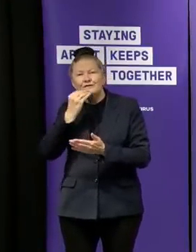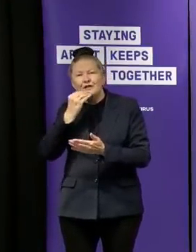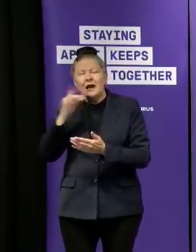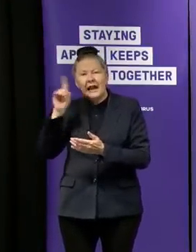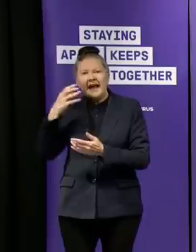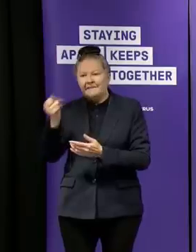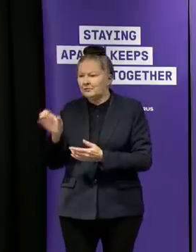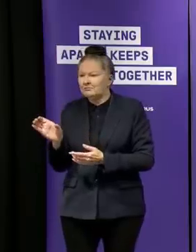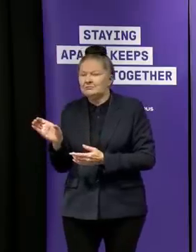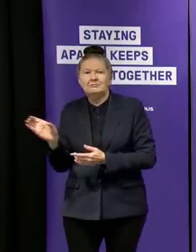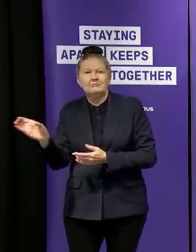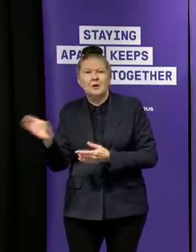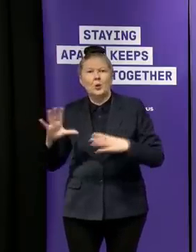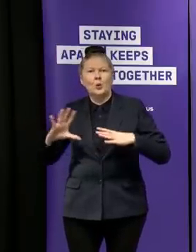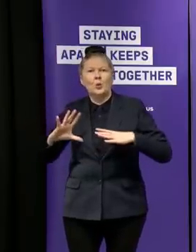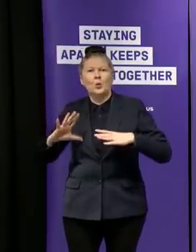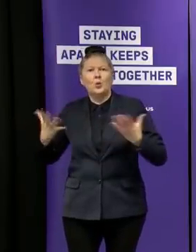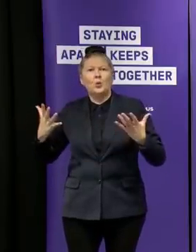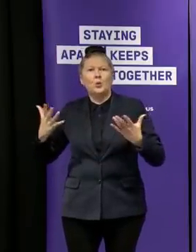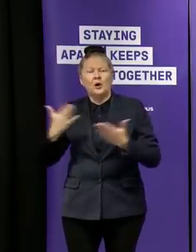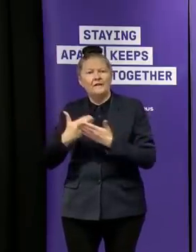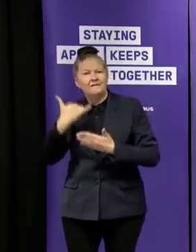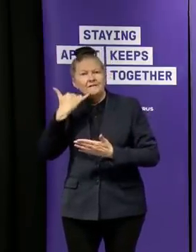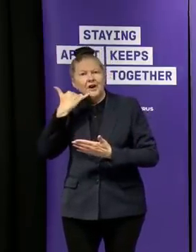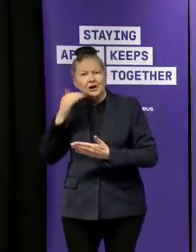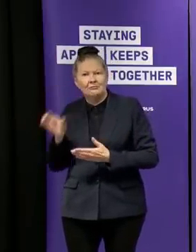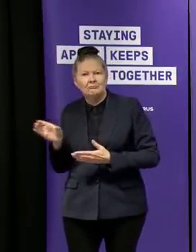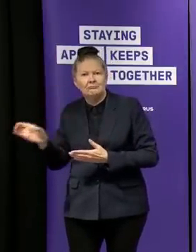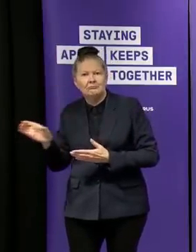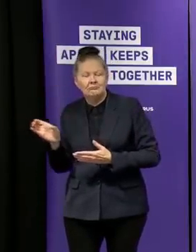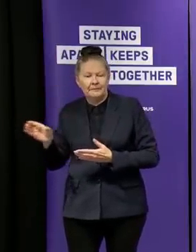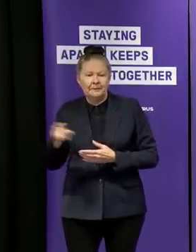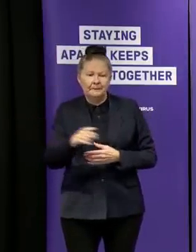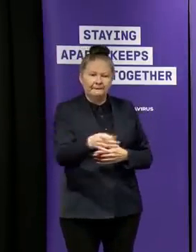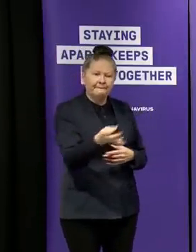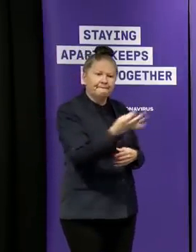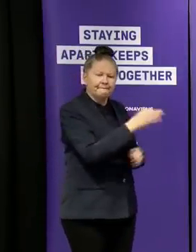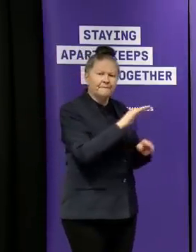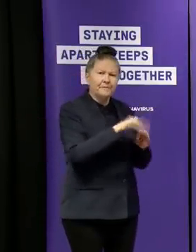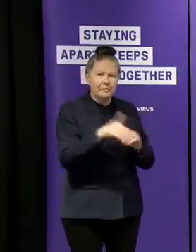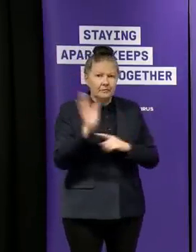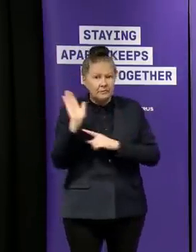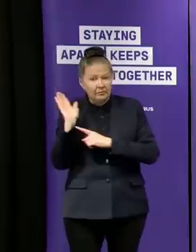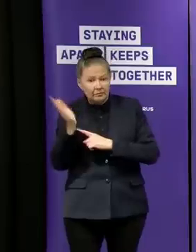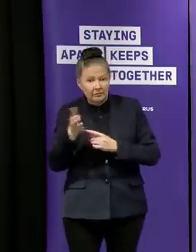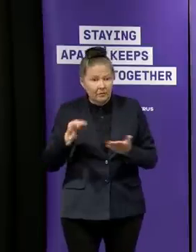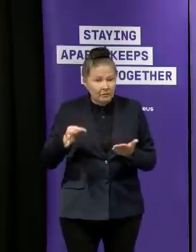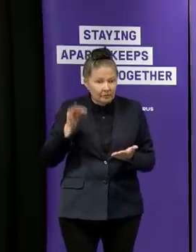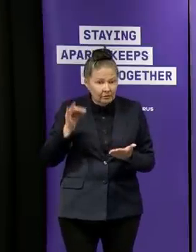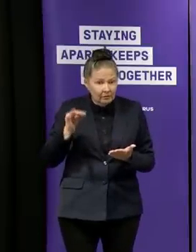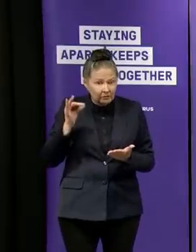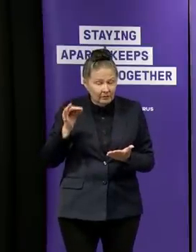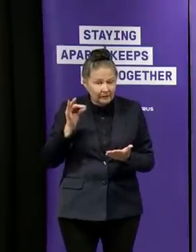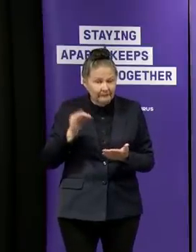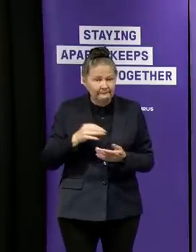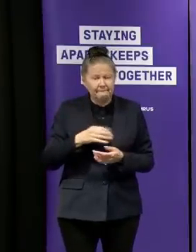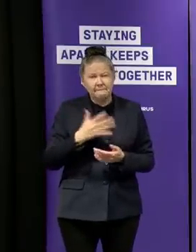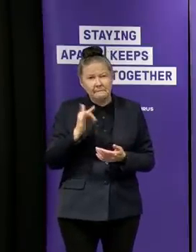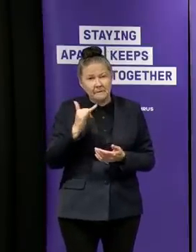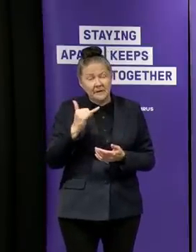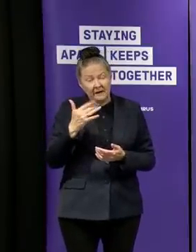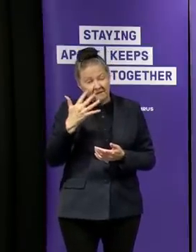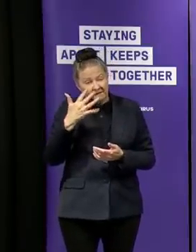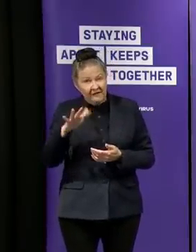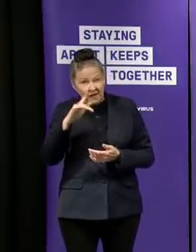type arrangement. Sorry, just to clarify on the hospitality answer you gave there. So if we're looking at, say, 20 to 50 people from November the